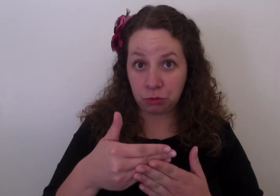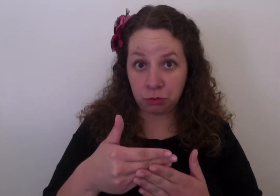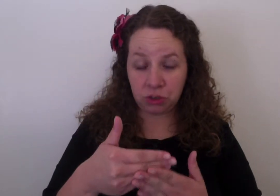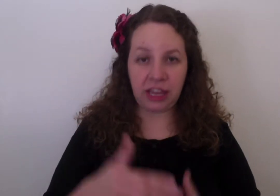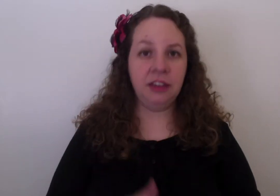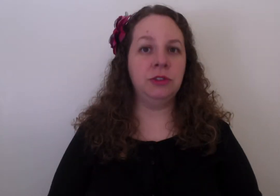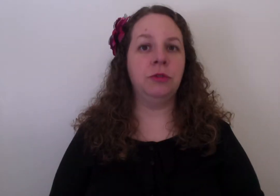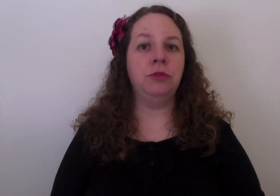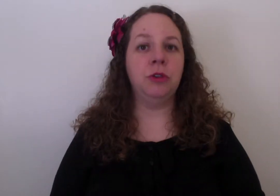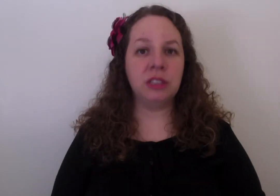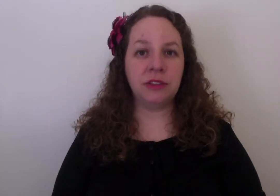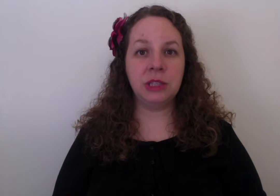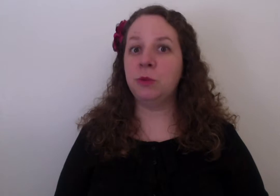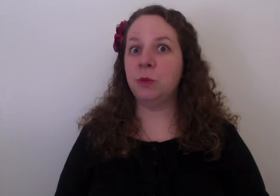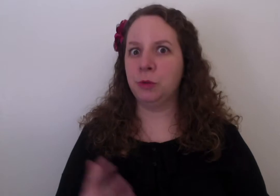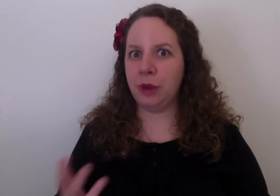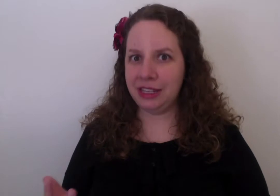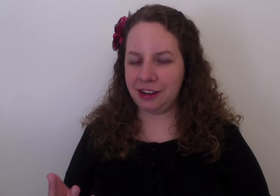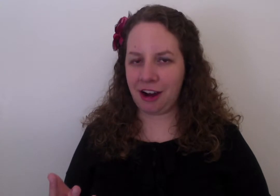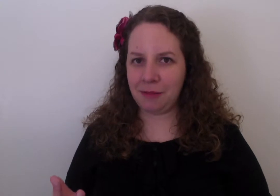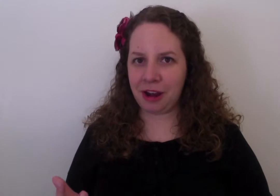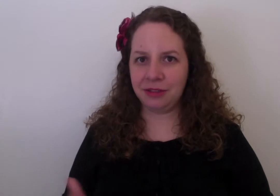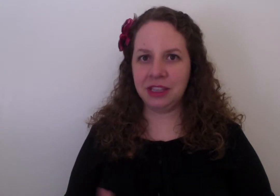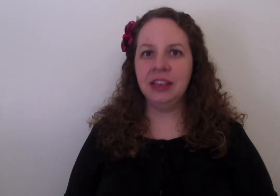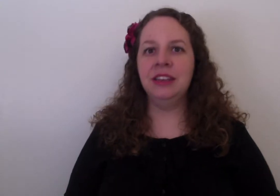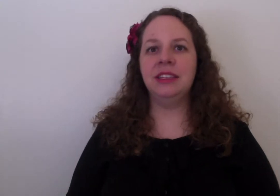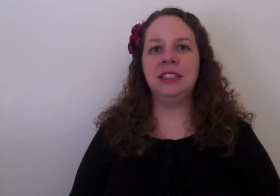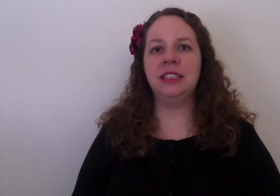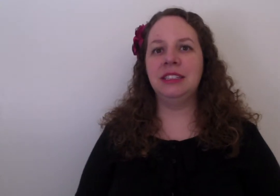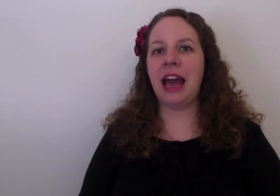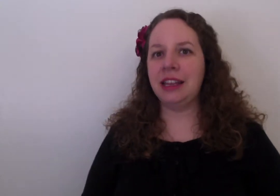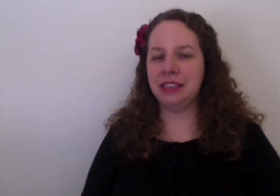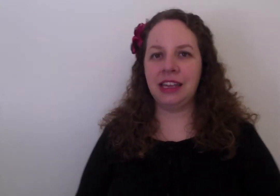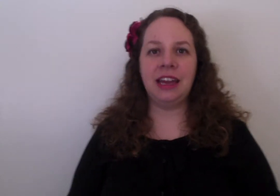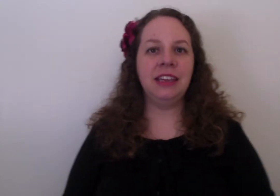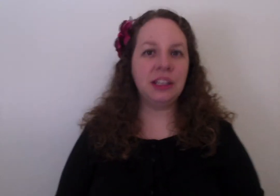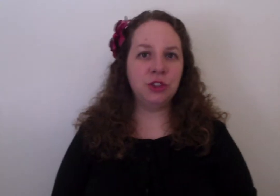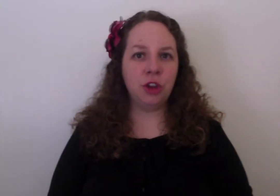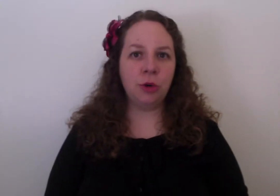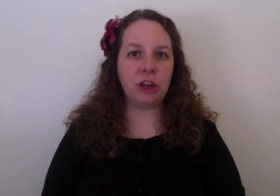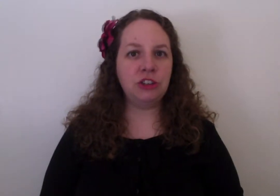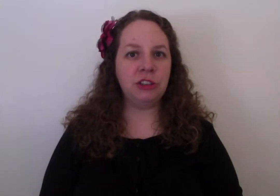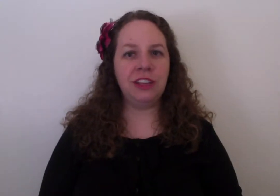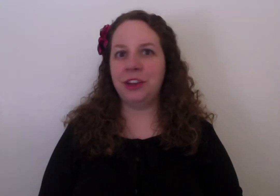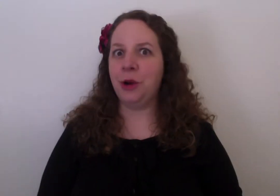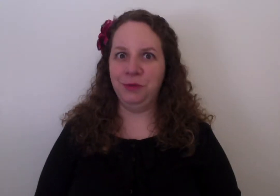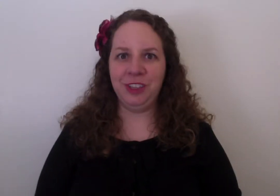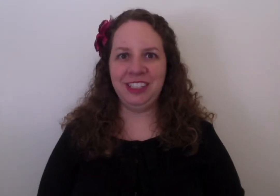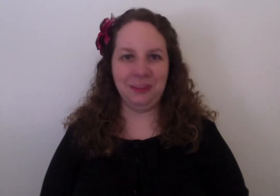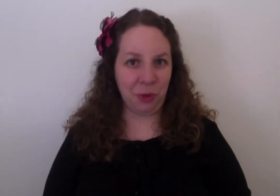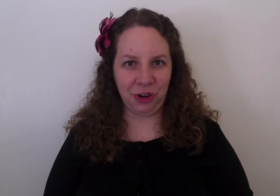Okay, so notice on this one, we're raising our eyebrows. This is asking a yes, no question and then hopefully some more